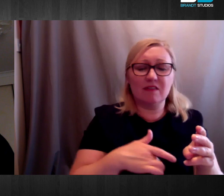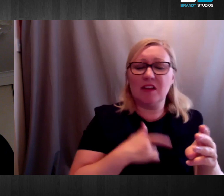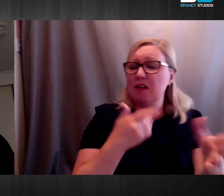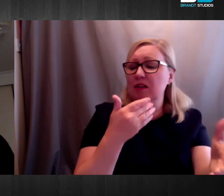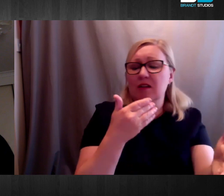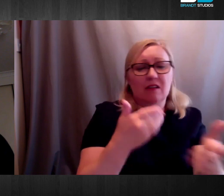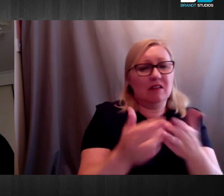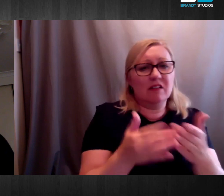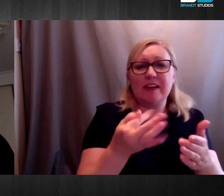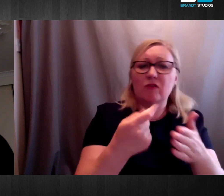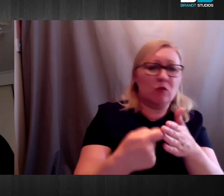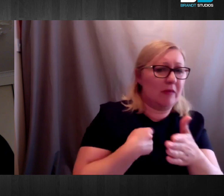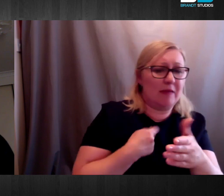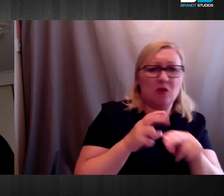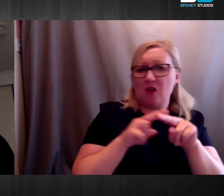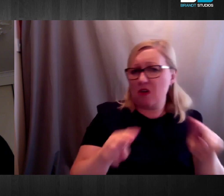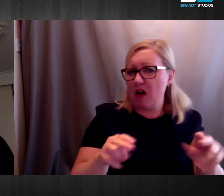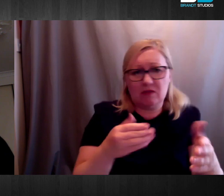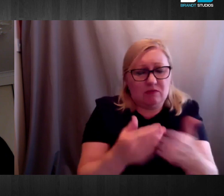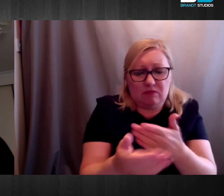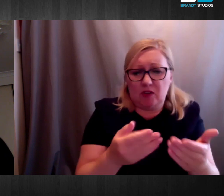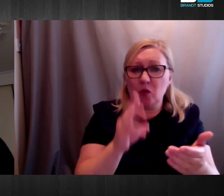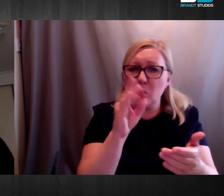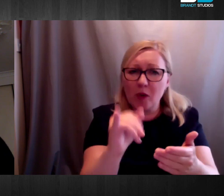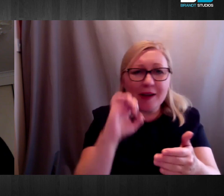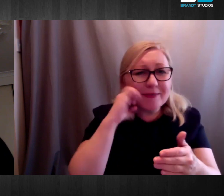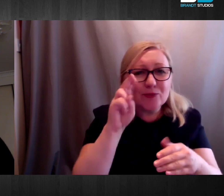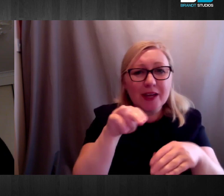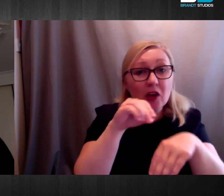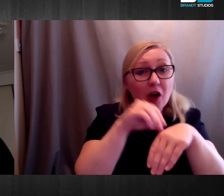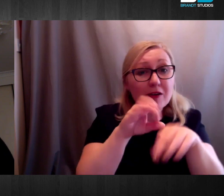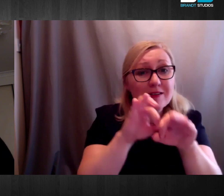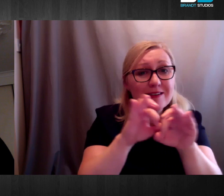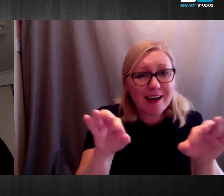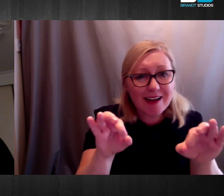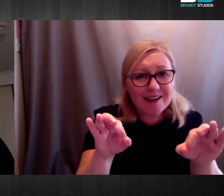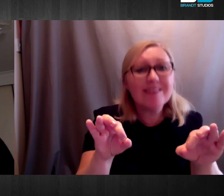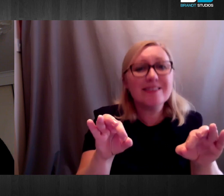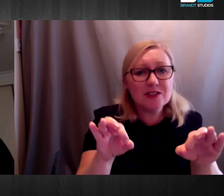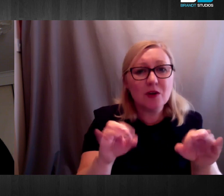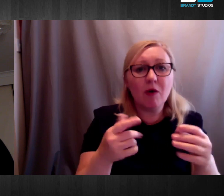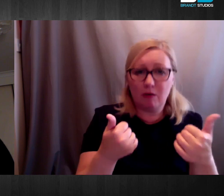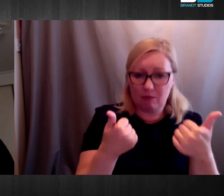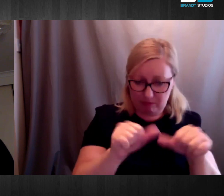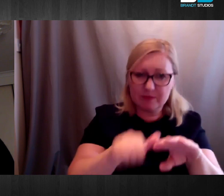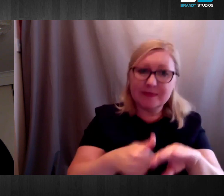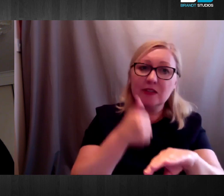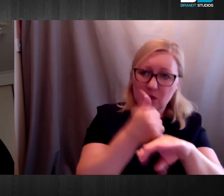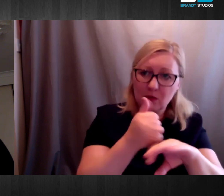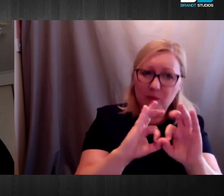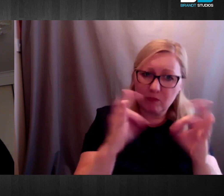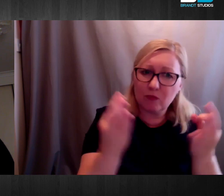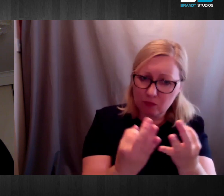be virtual. And so we established a group, and it's interesting to know